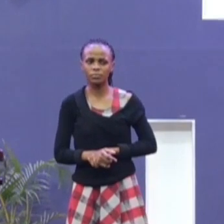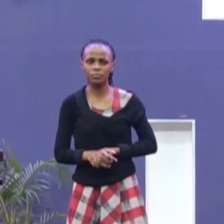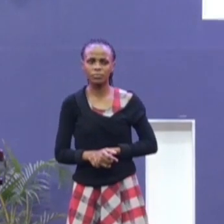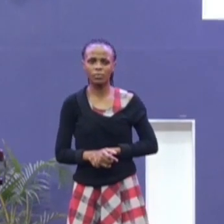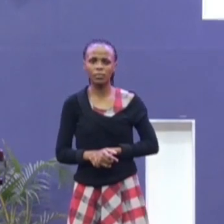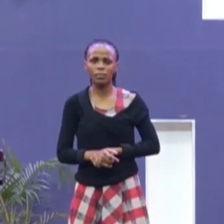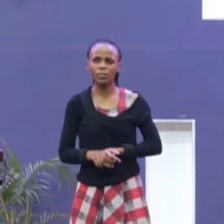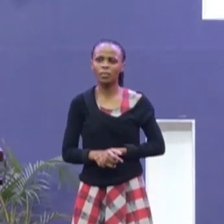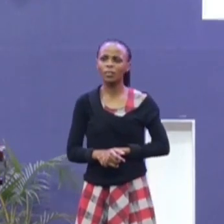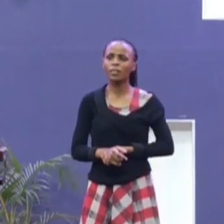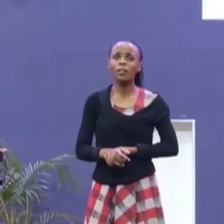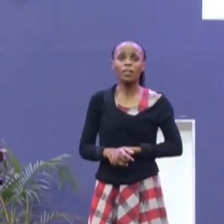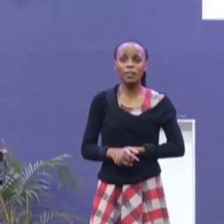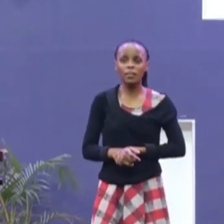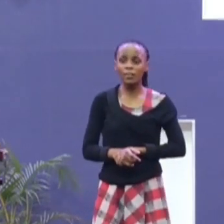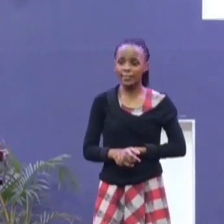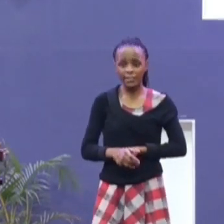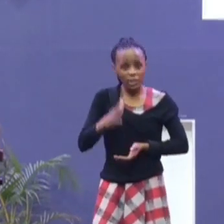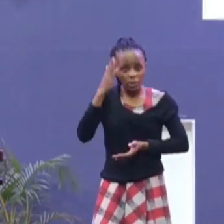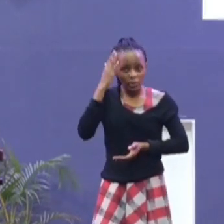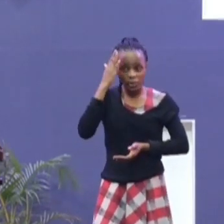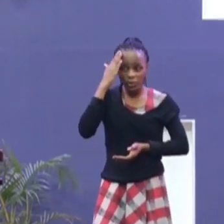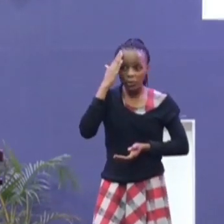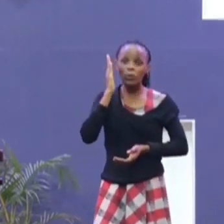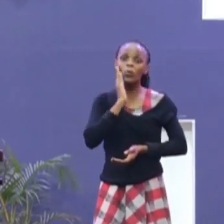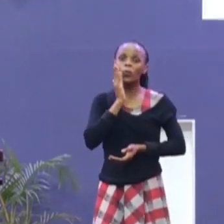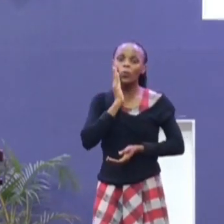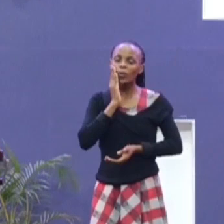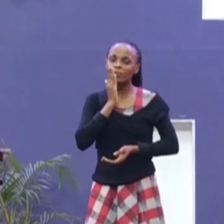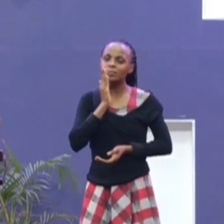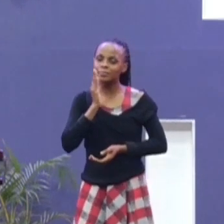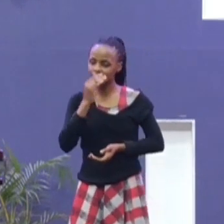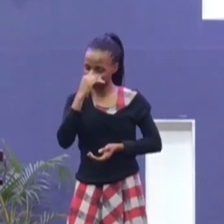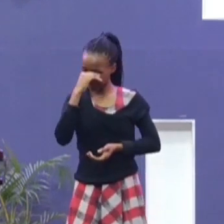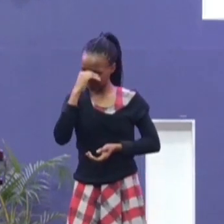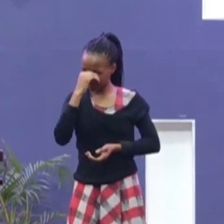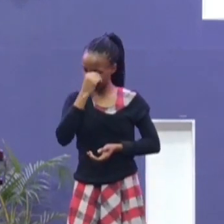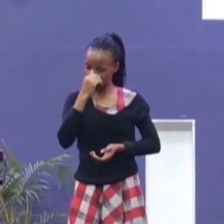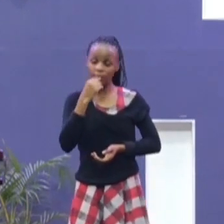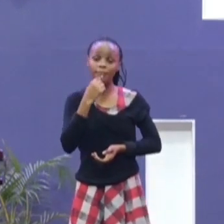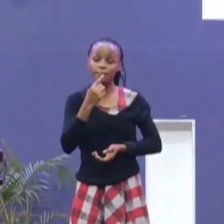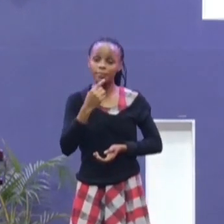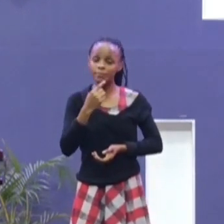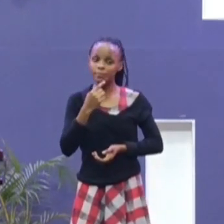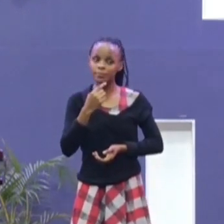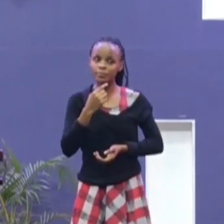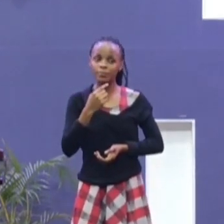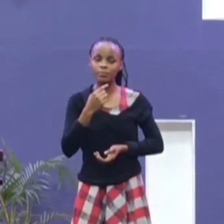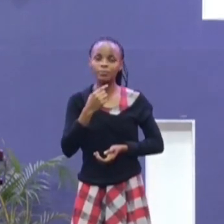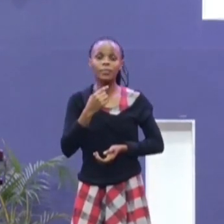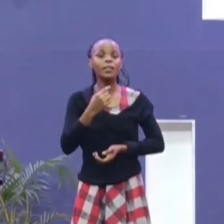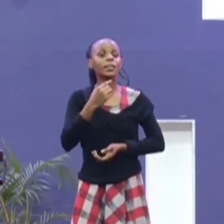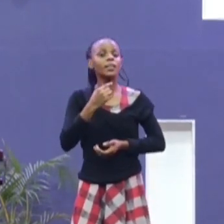You know, Oluganda lulekayo ebigambo. Lulekayo ebigambo. Agambye, do not conform